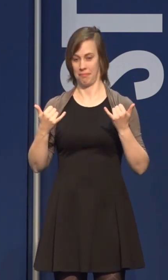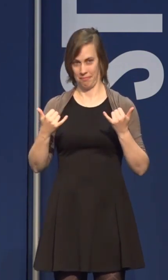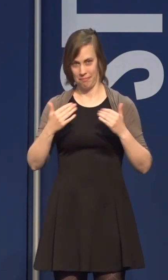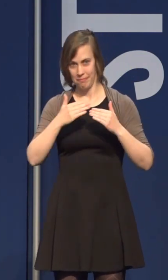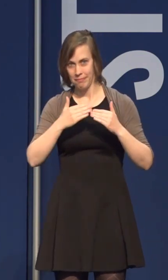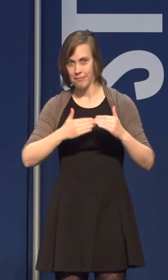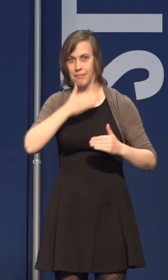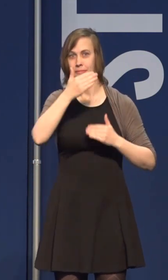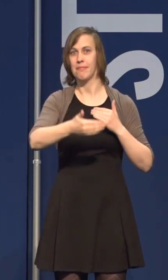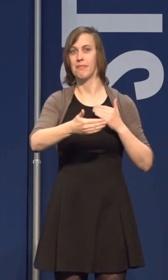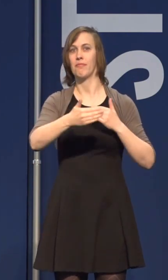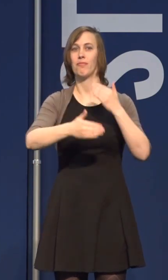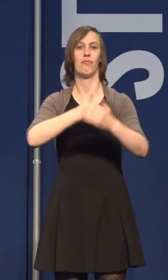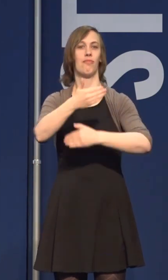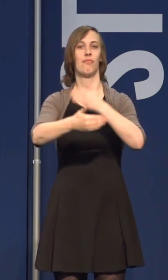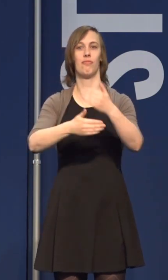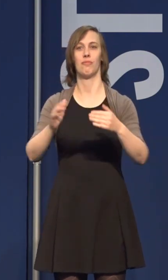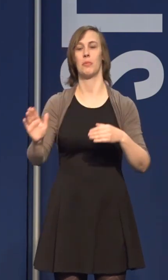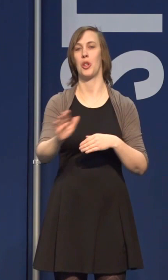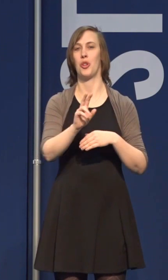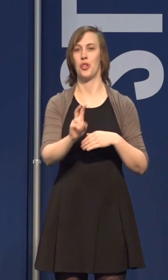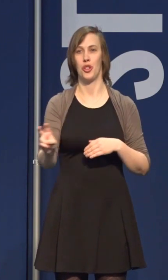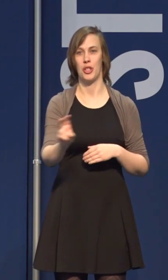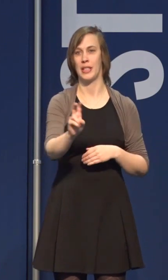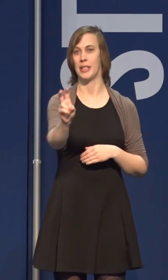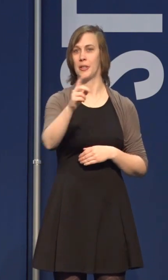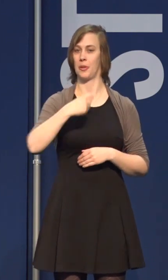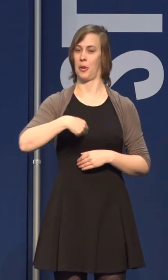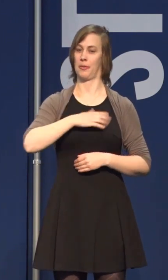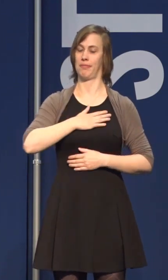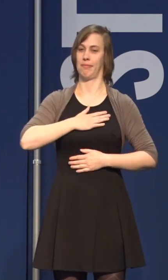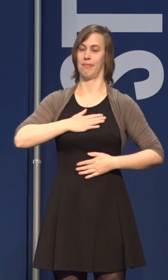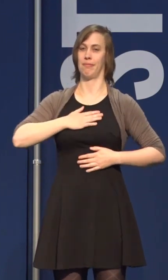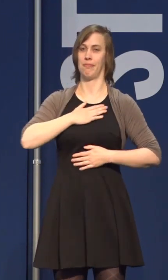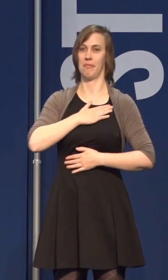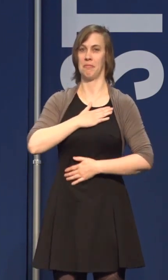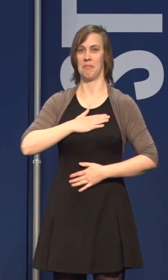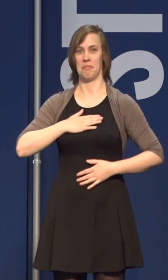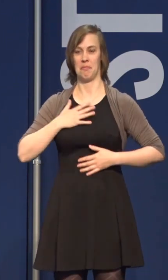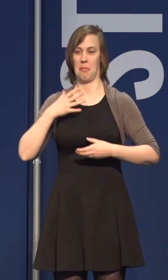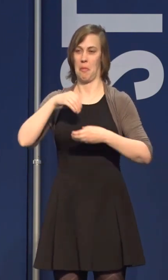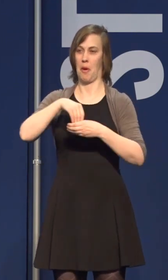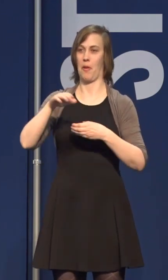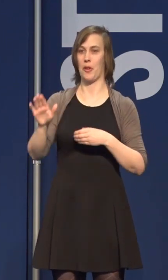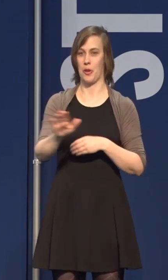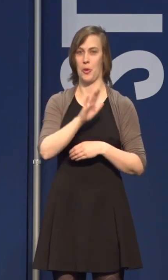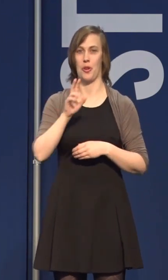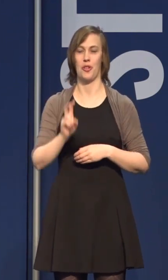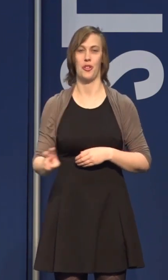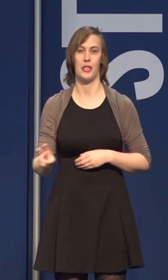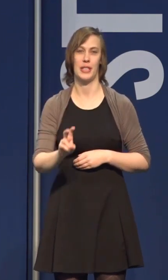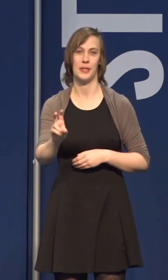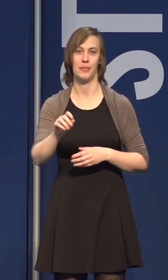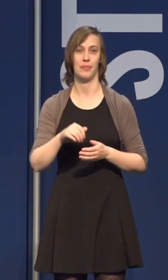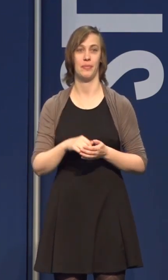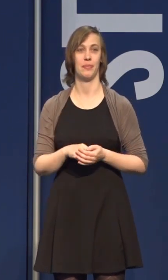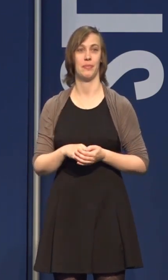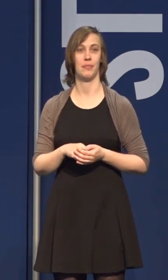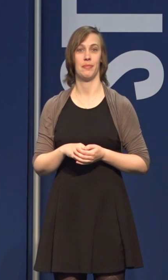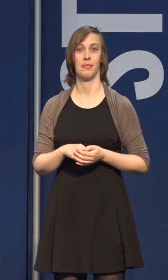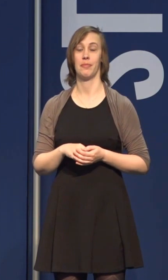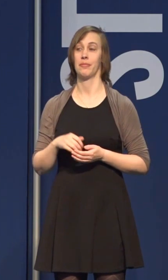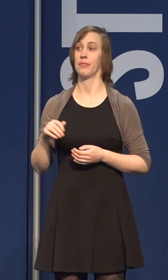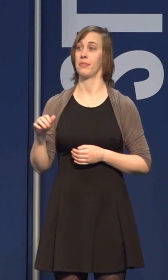phase of your life, we are pleased to have been a part of that journey. Your work at the college has helped you lay the foundation for your